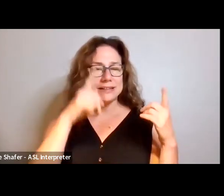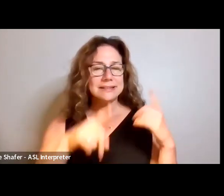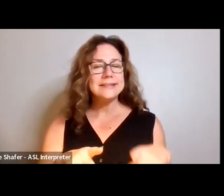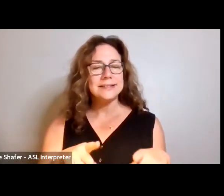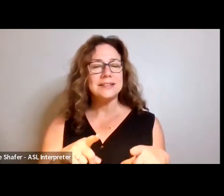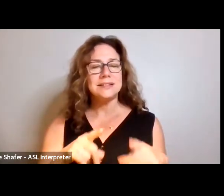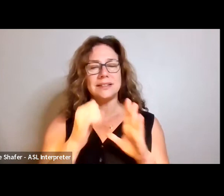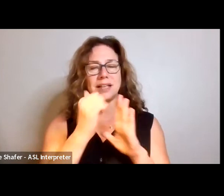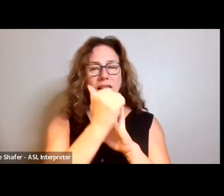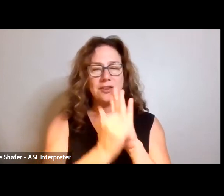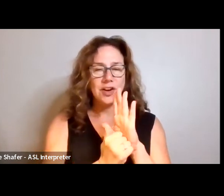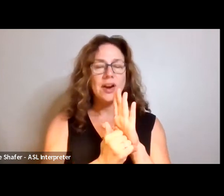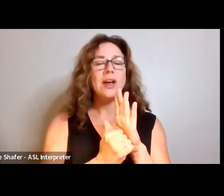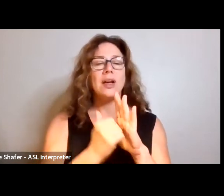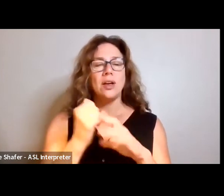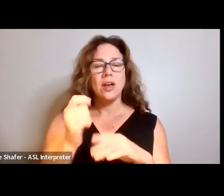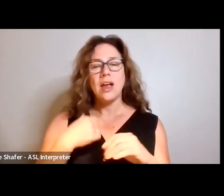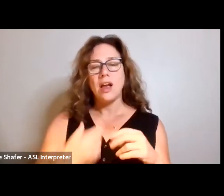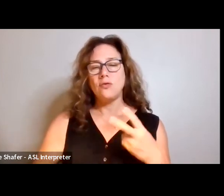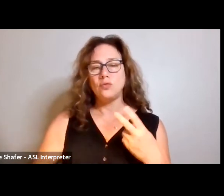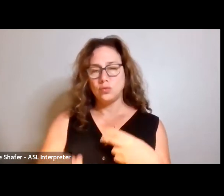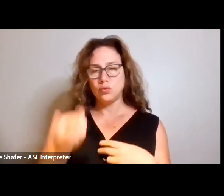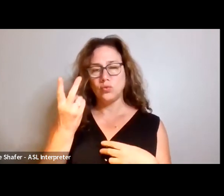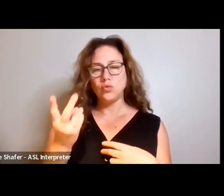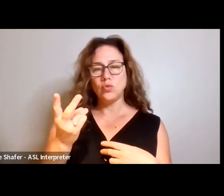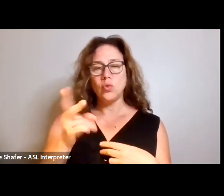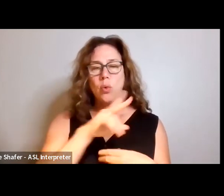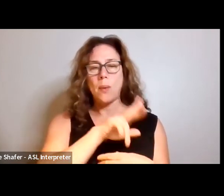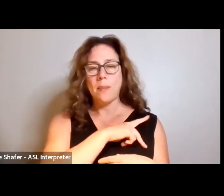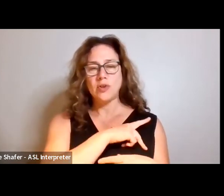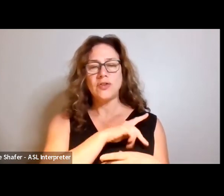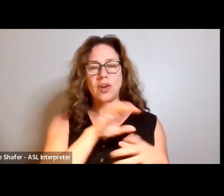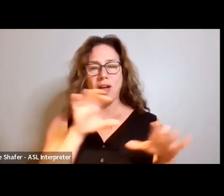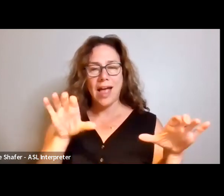the personnel actions and 2 MOUs. All right.